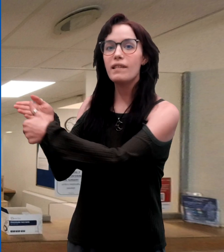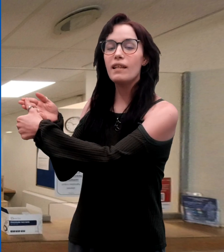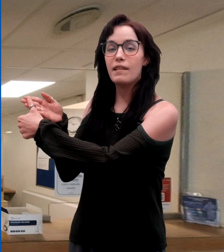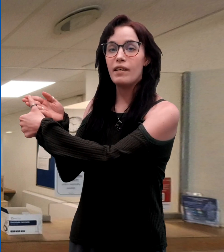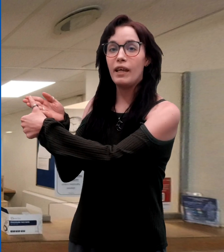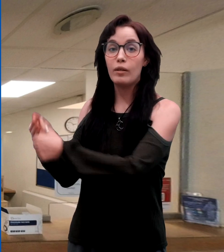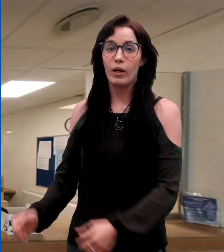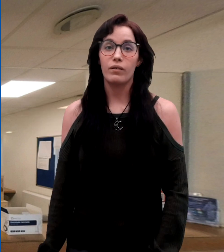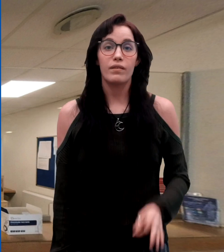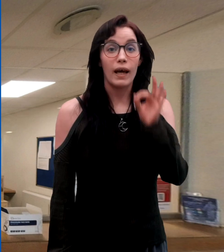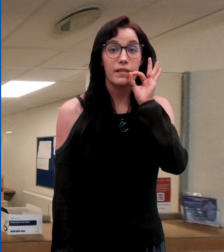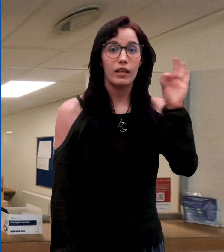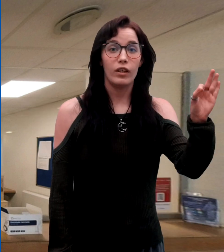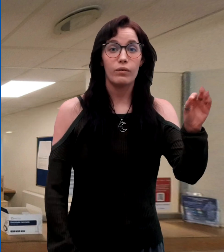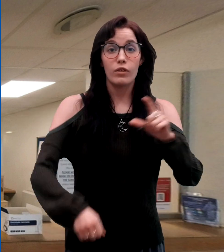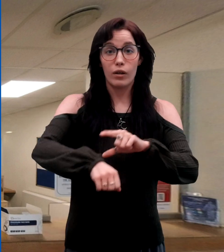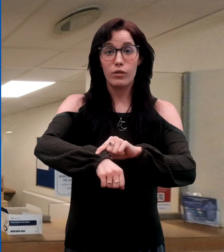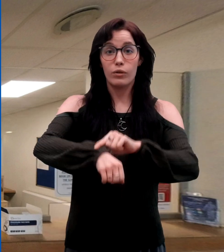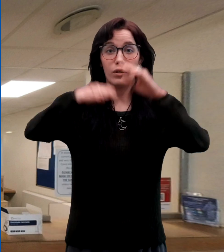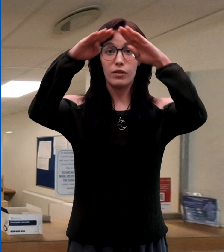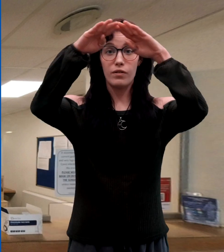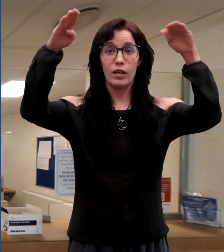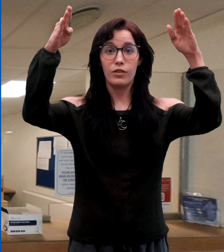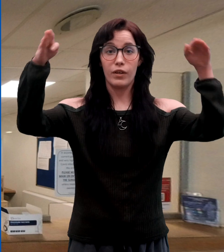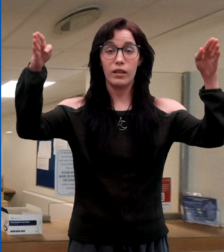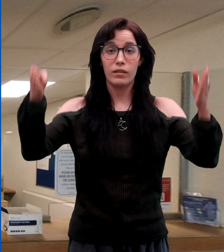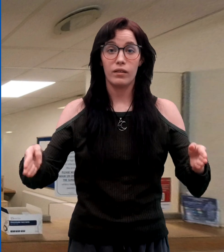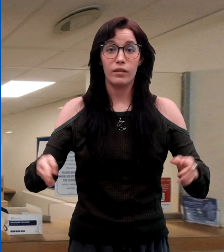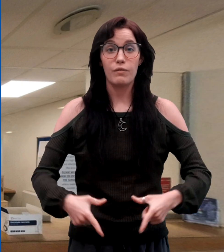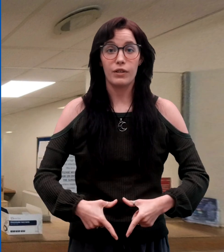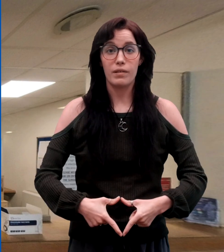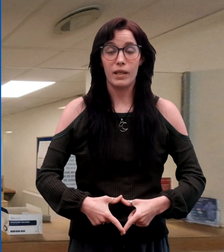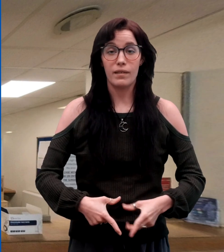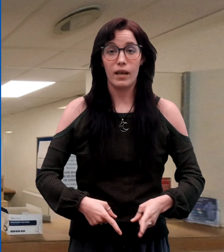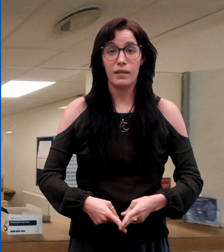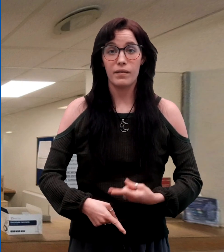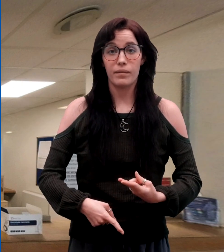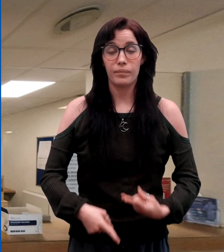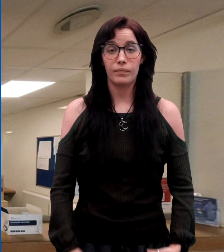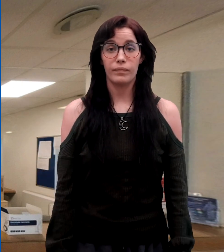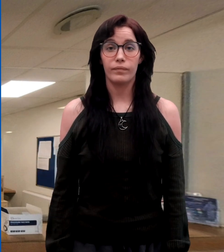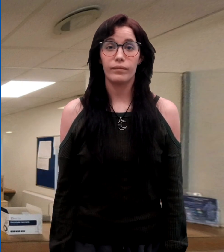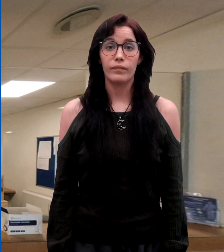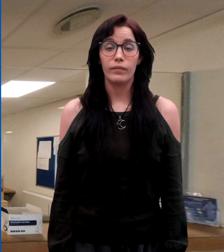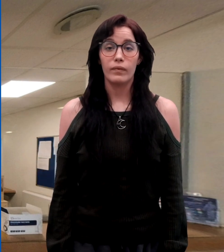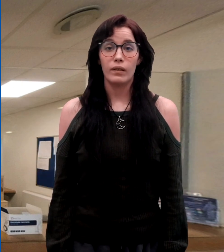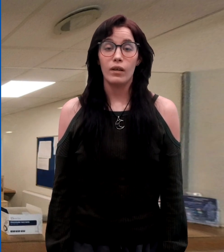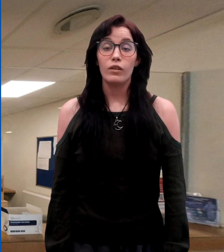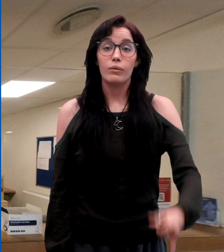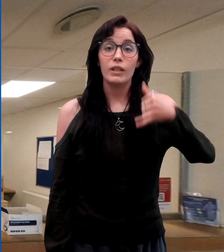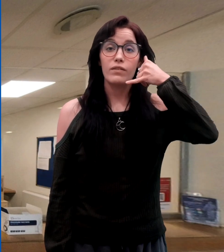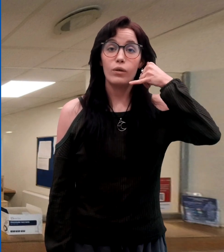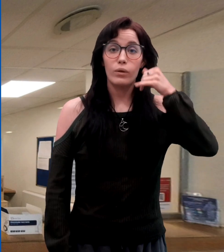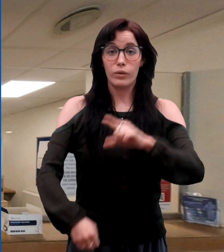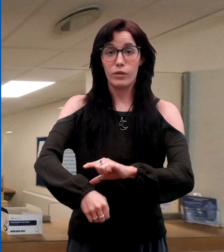You will get a letter in the post asking you to go to your doctor's surgery for a smear test.